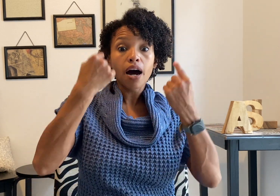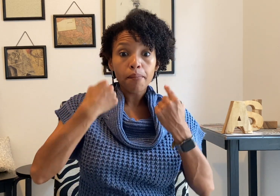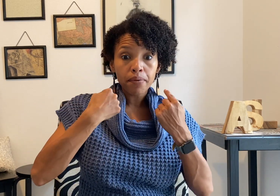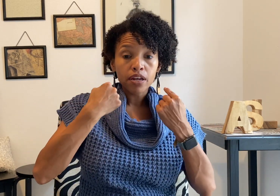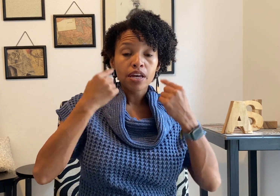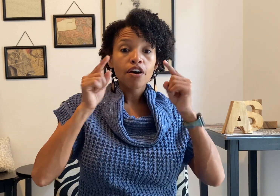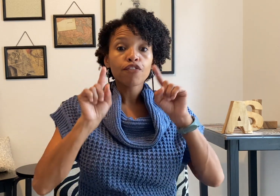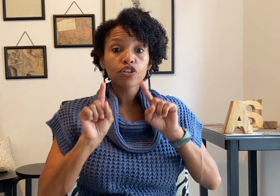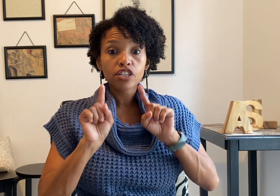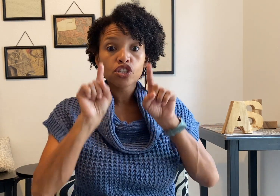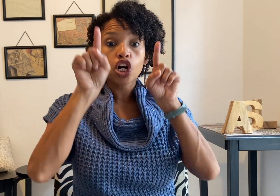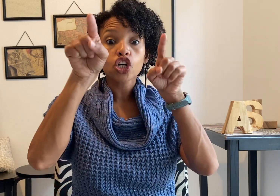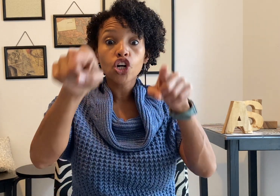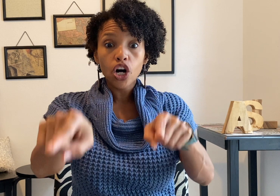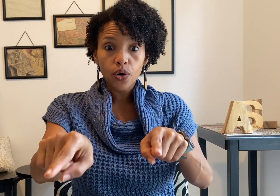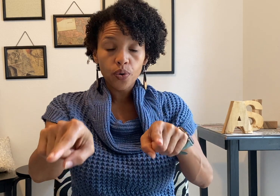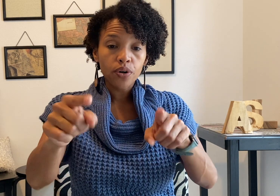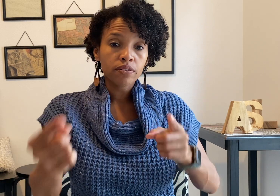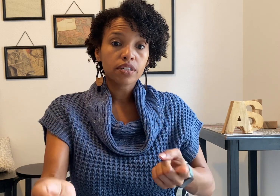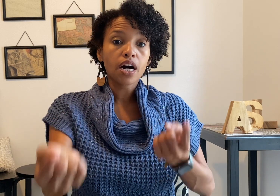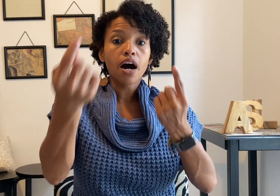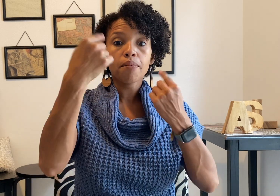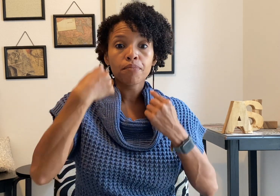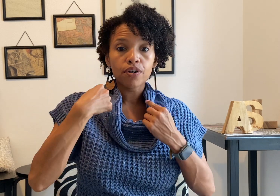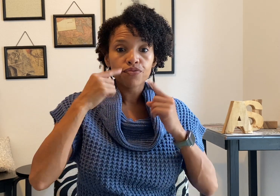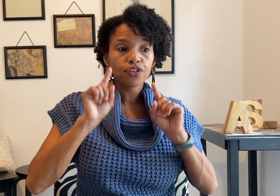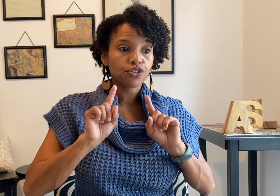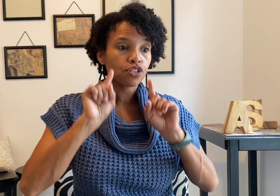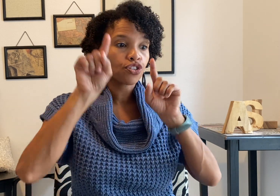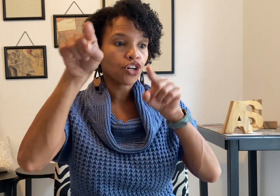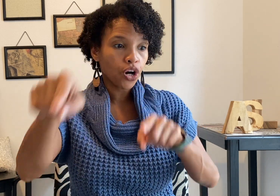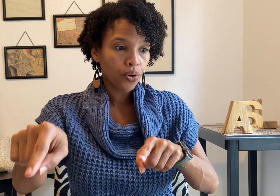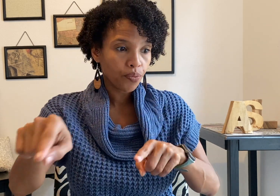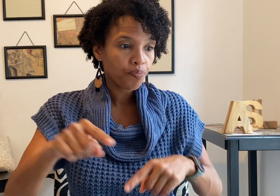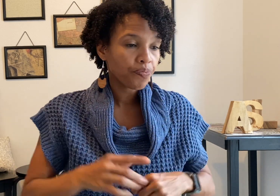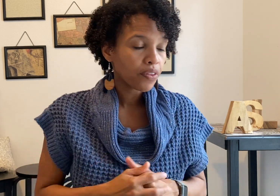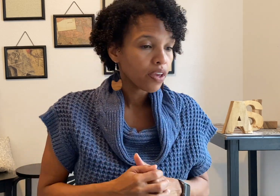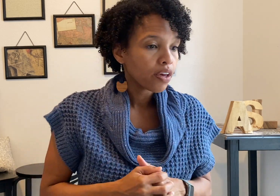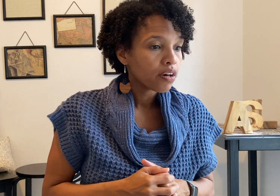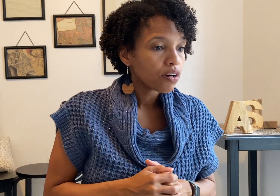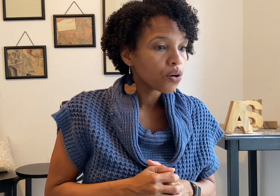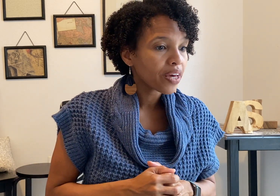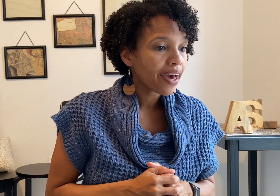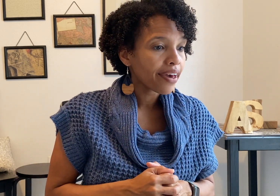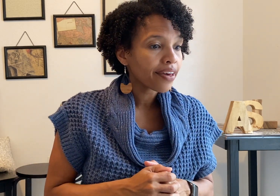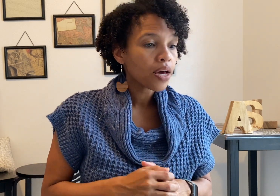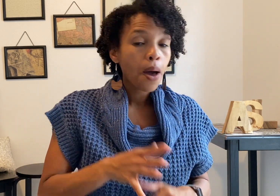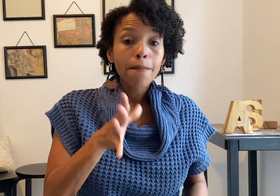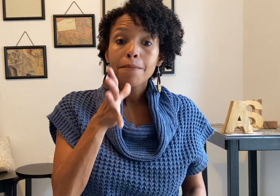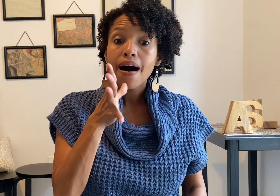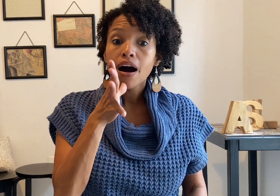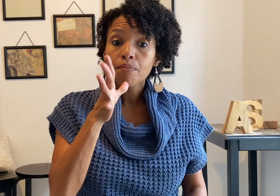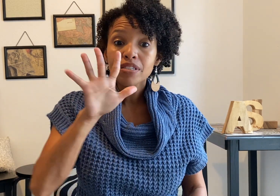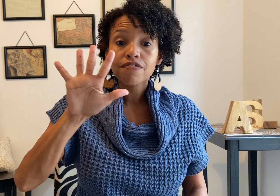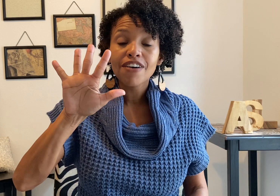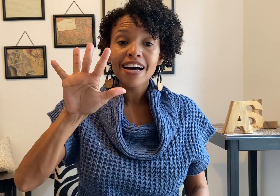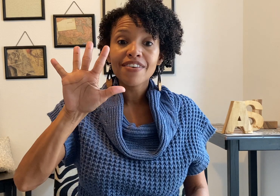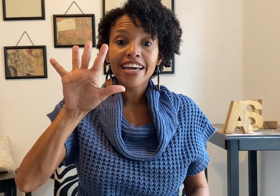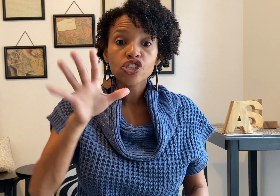come versus go, come versus go. Okay, mom is a 5-hand shape